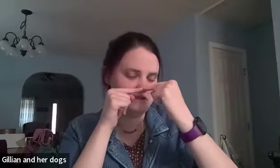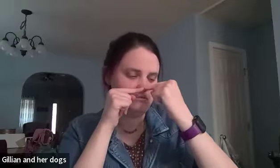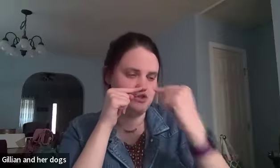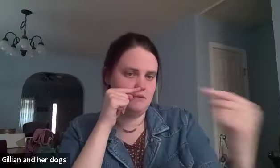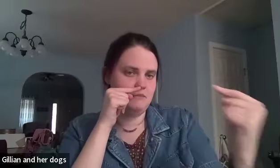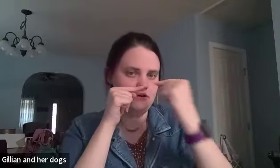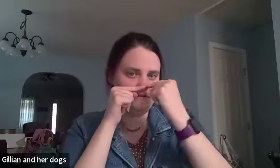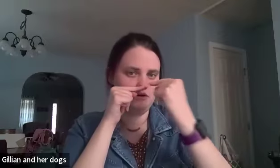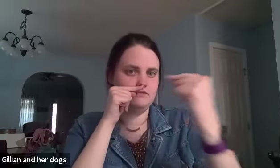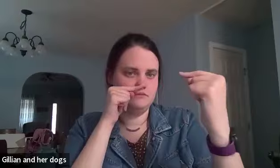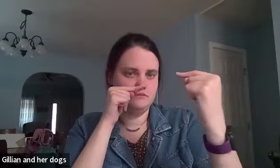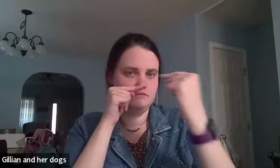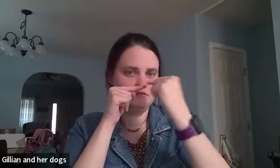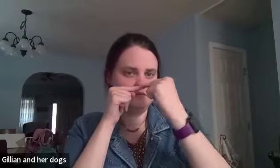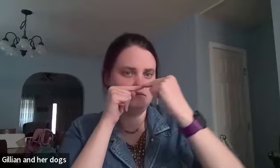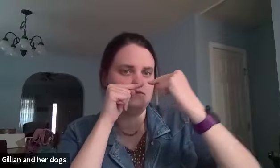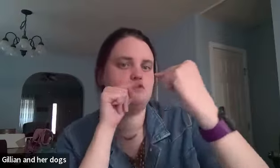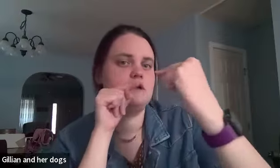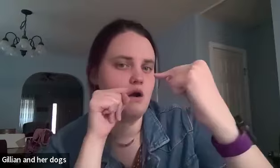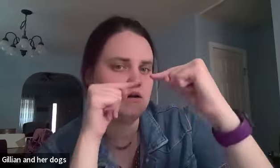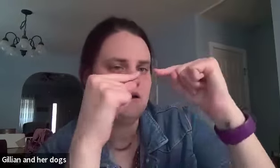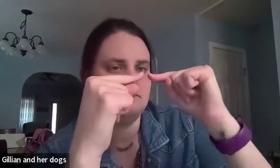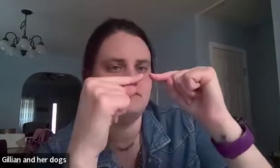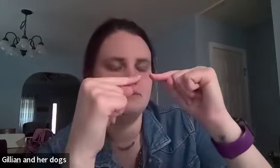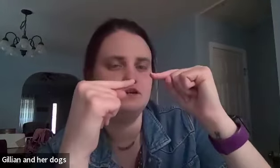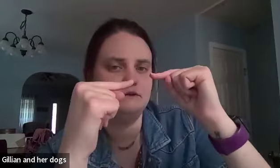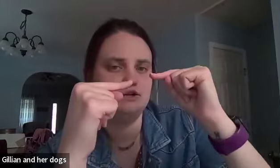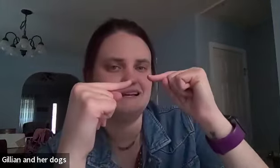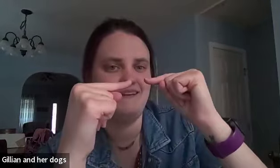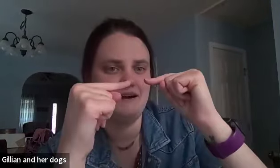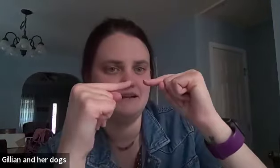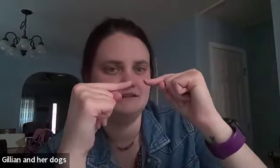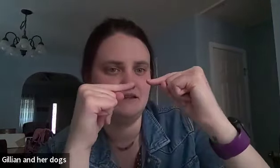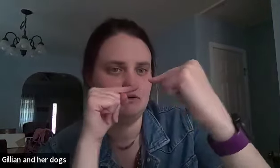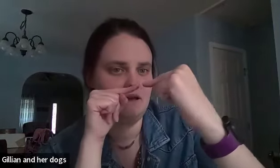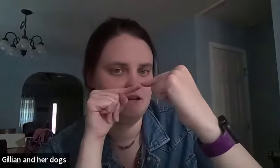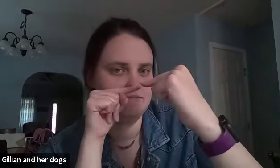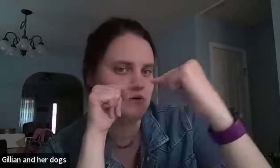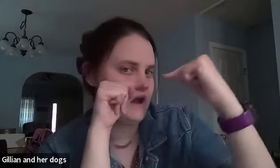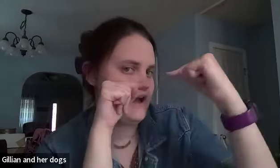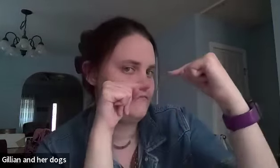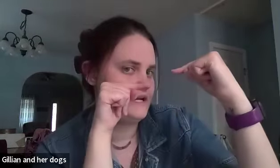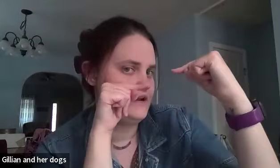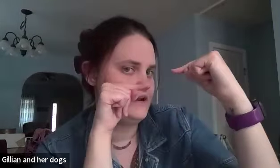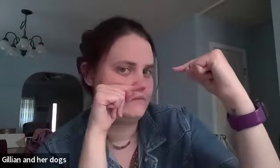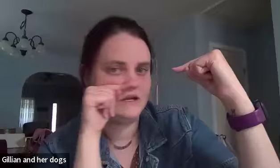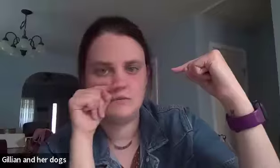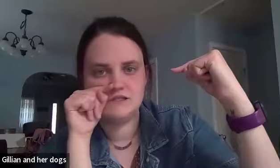typically will do my pointer finger. So think about your fingers aligned, like they're lined up. So like I have my non-dominant almost